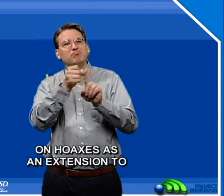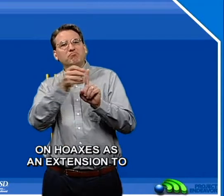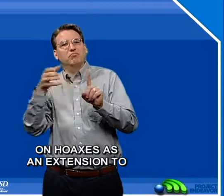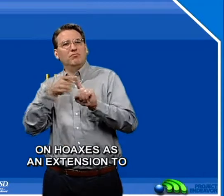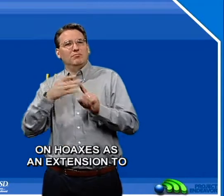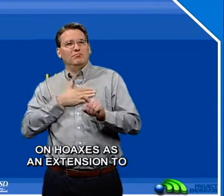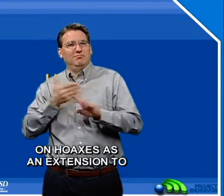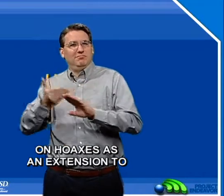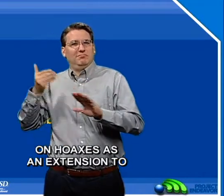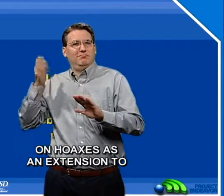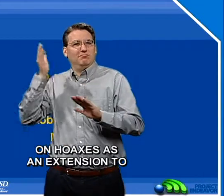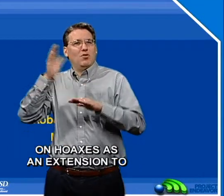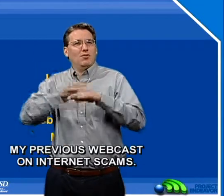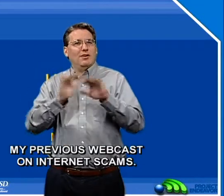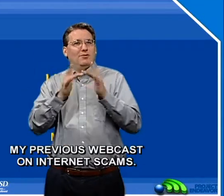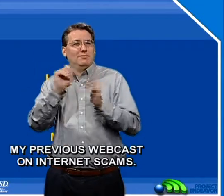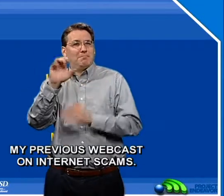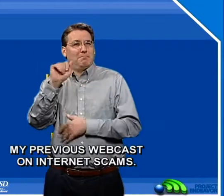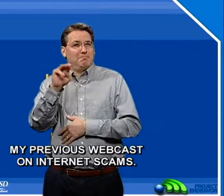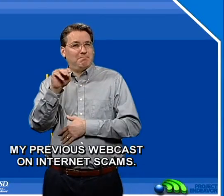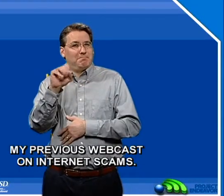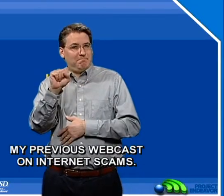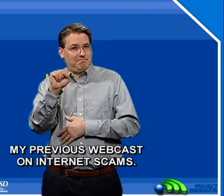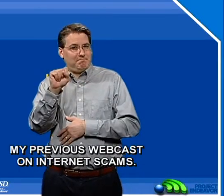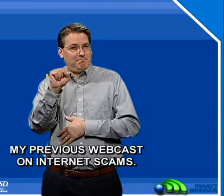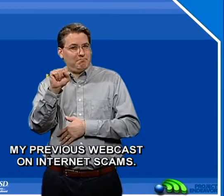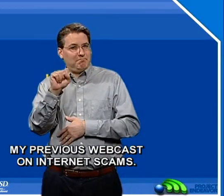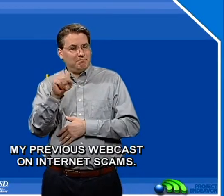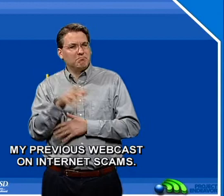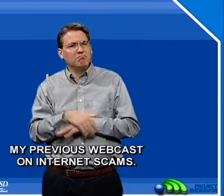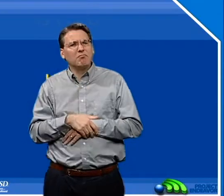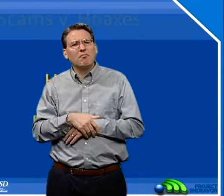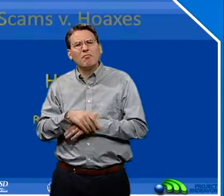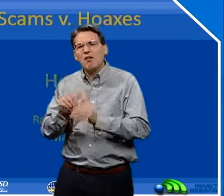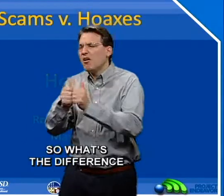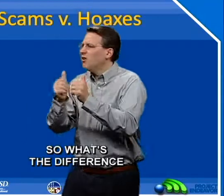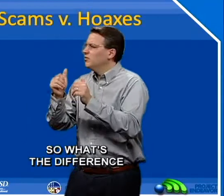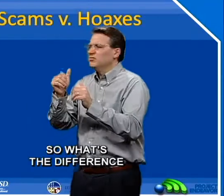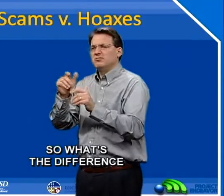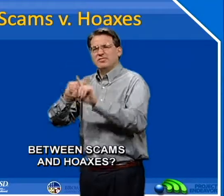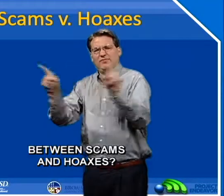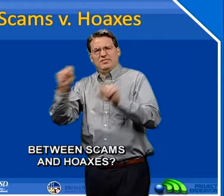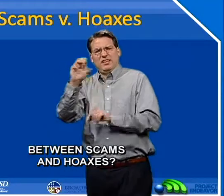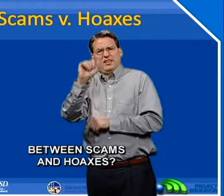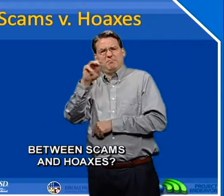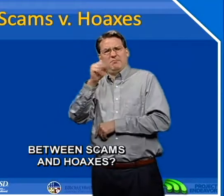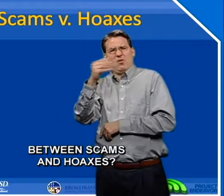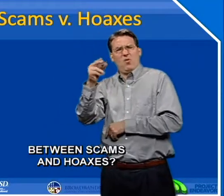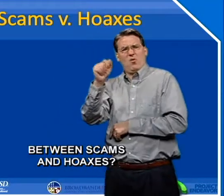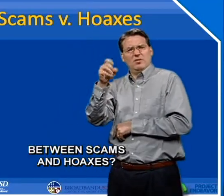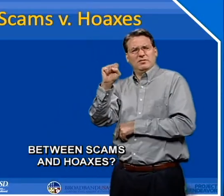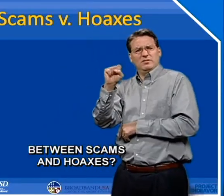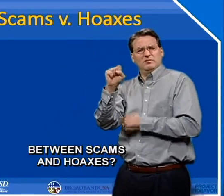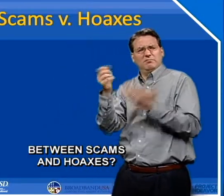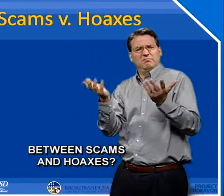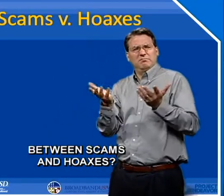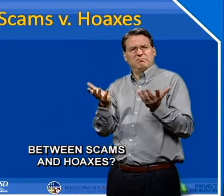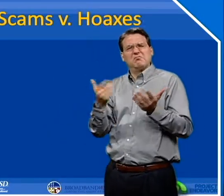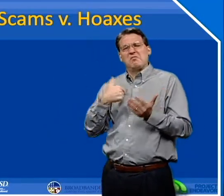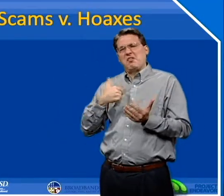as an extension to my previous webcast on internet scams. So what's the difference between scams and hoaxes?